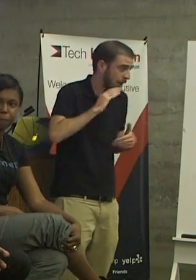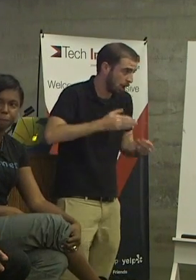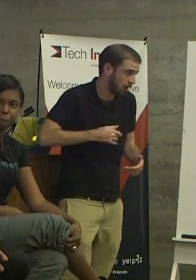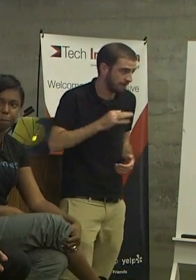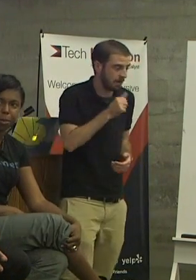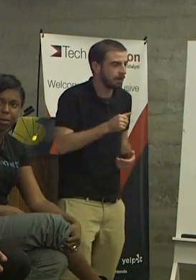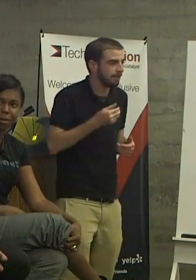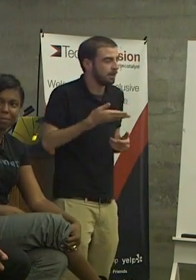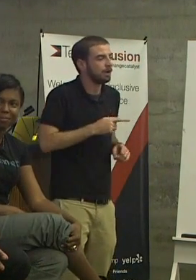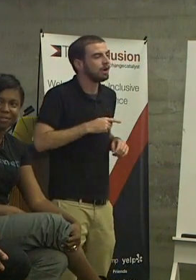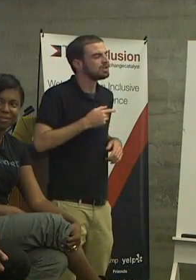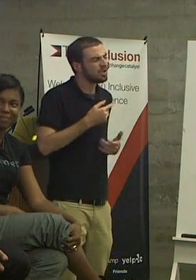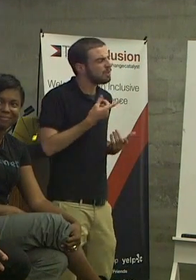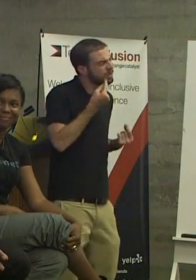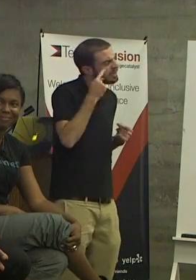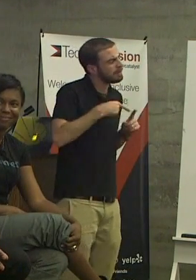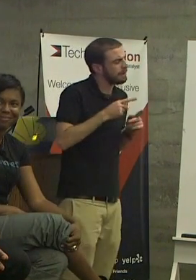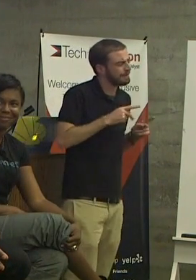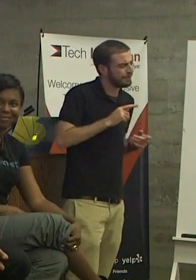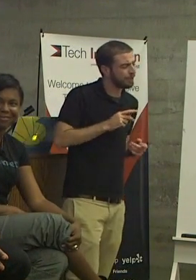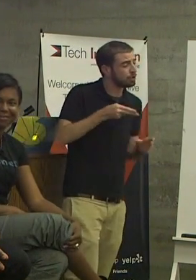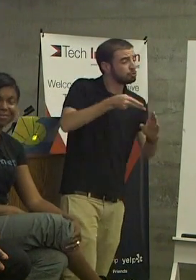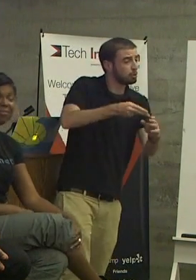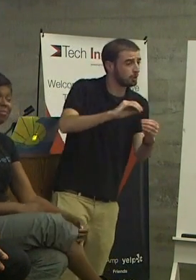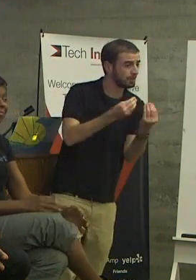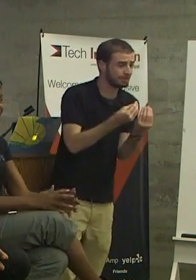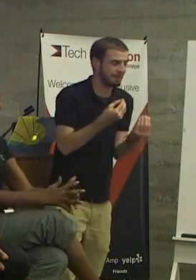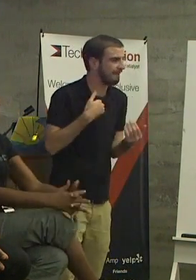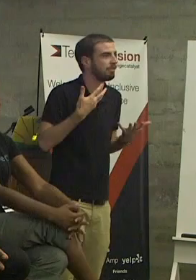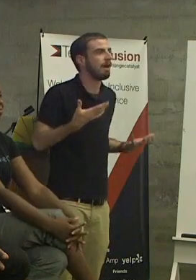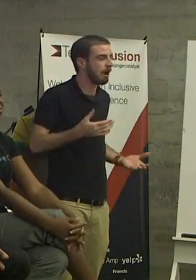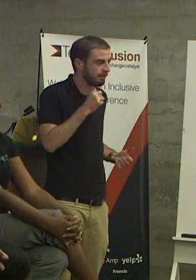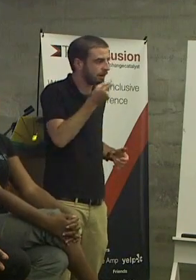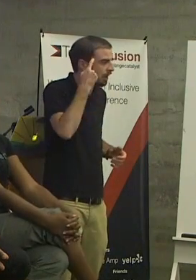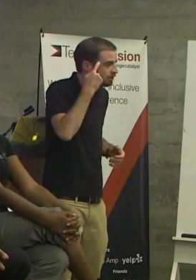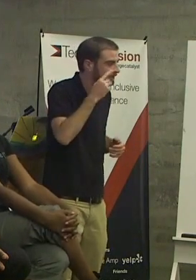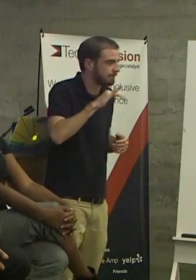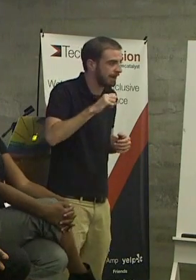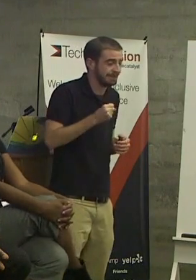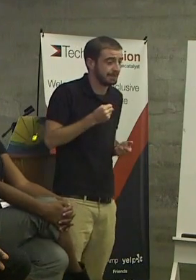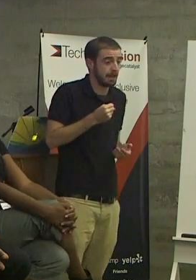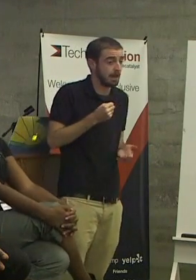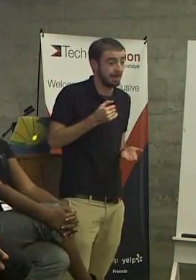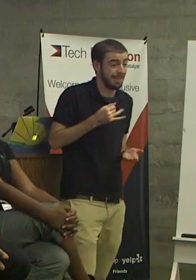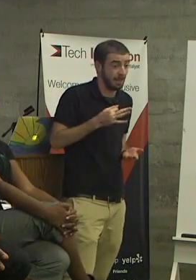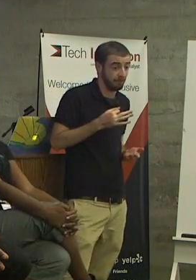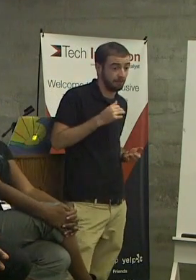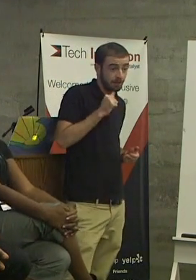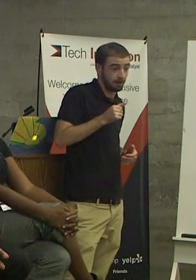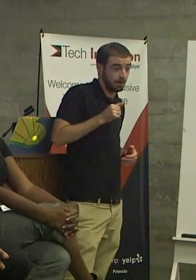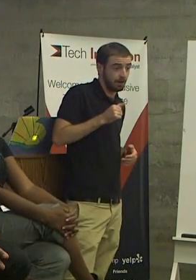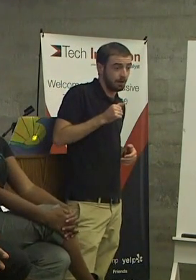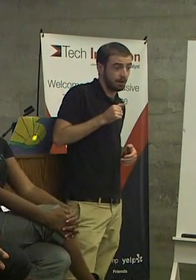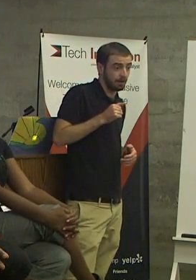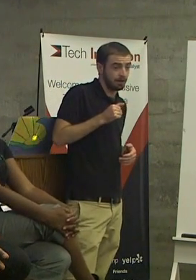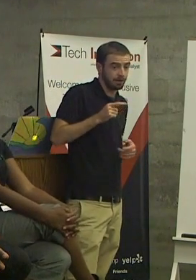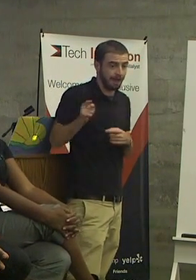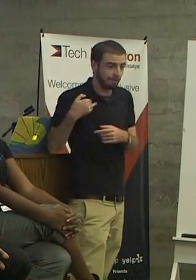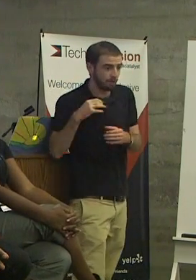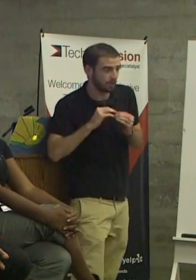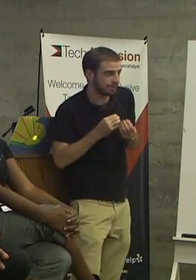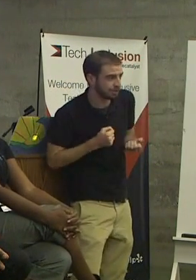may be joining organizations where there's so much unconscious bias in decision making that they might not have even gotten hired otherwise, and setting